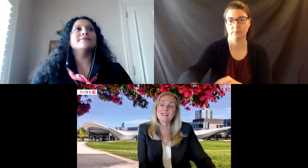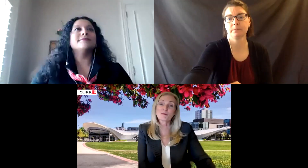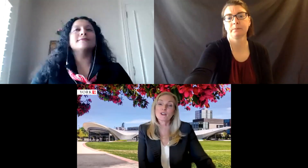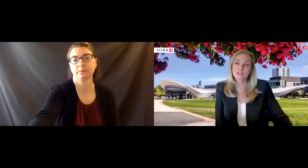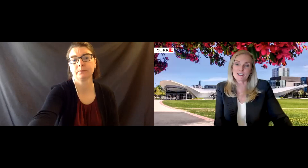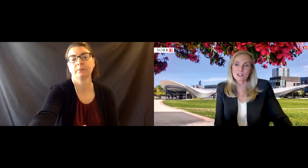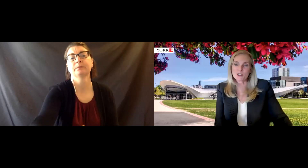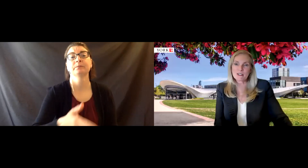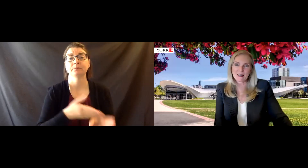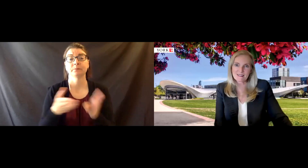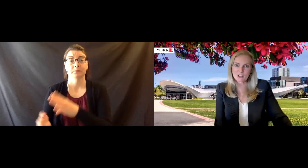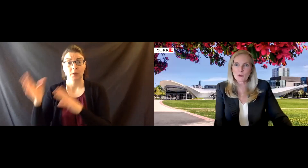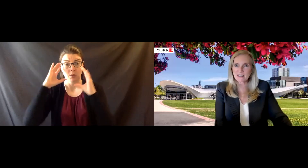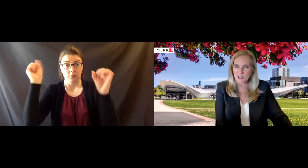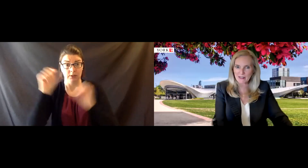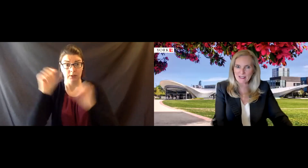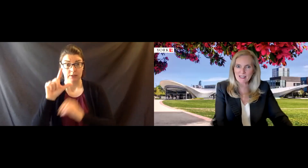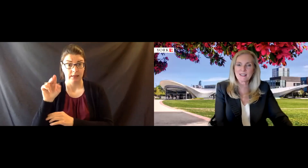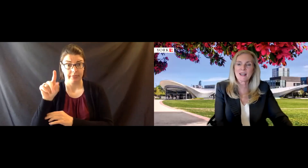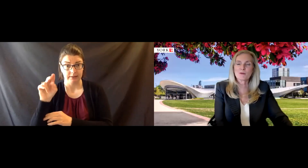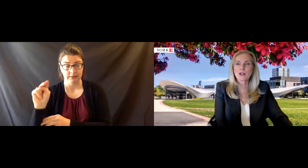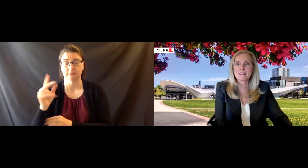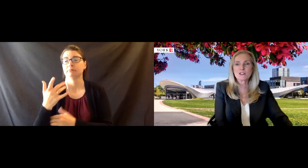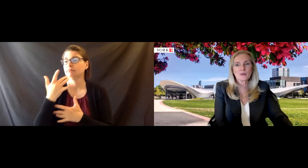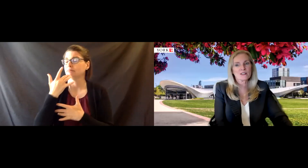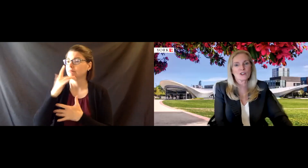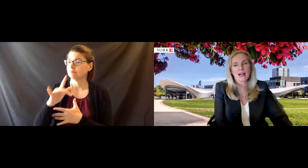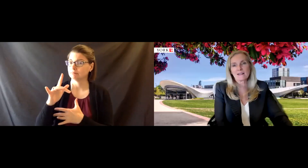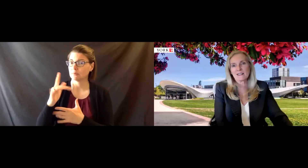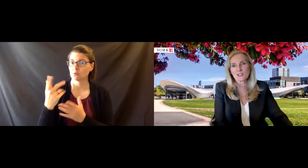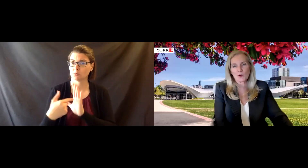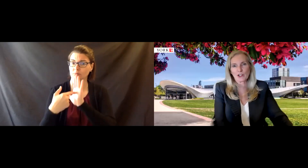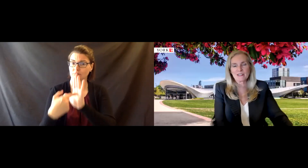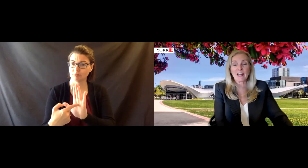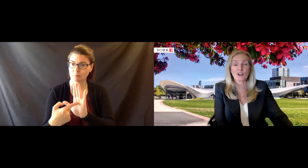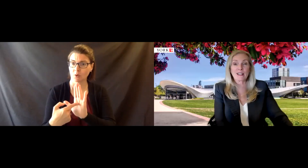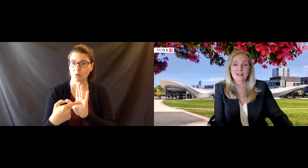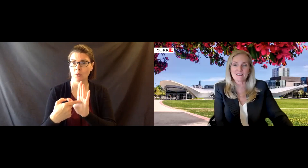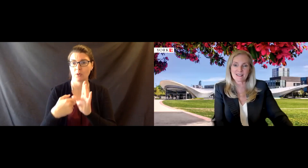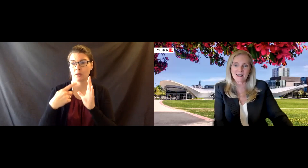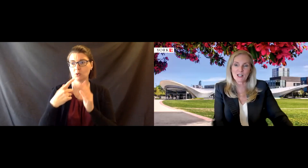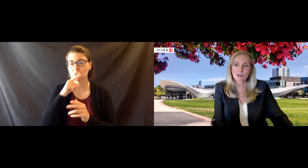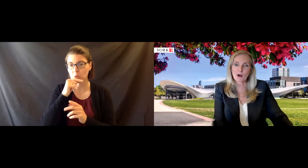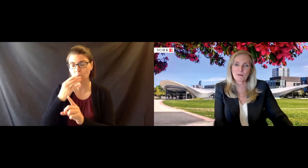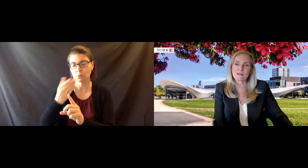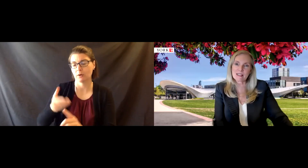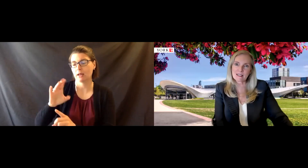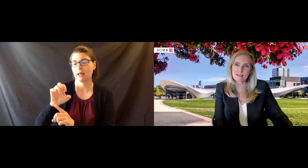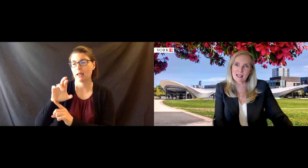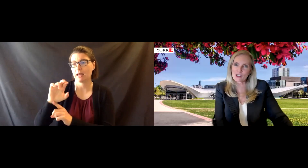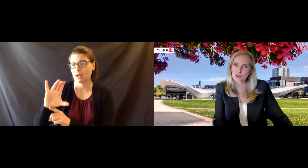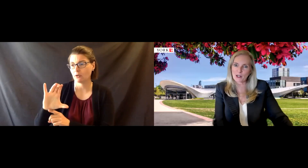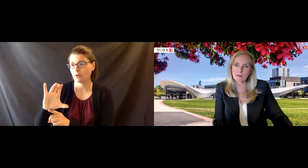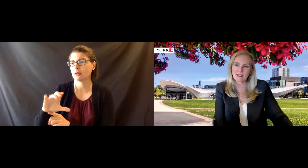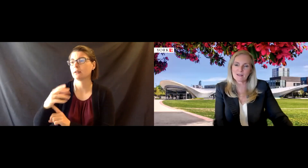It is a privilege to present the 2020 President's Research Excellence Award to Eric Hessels, Department of